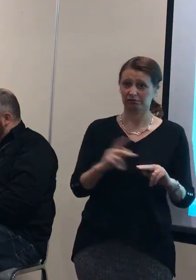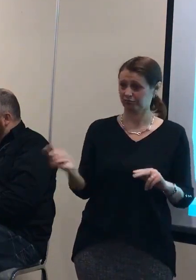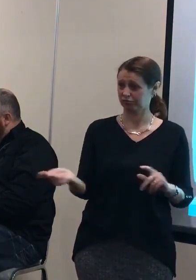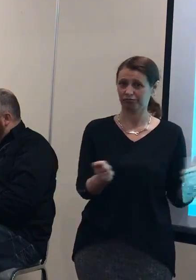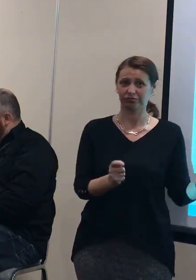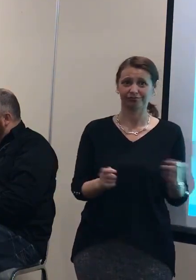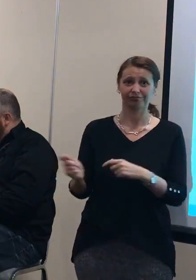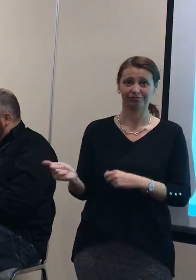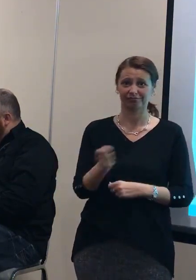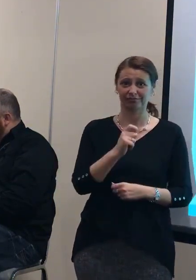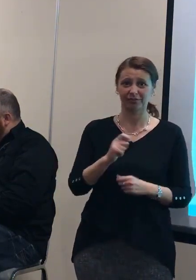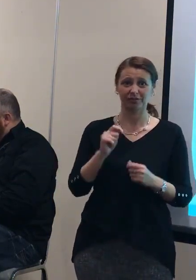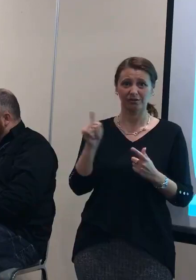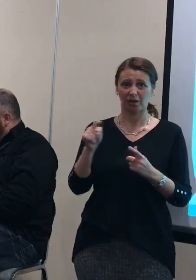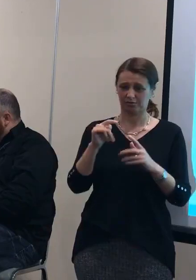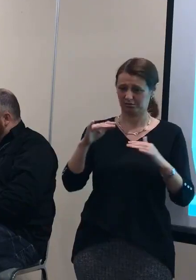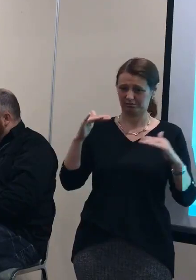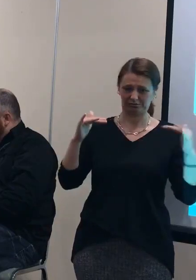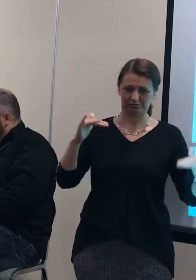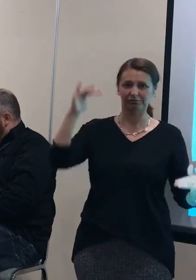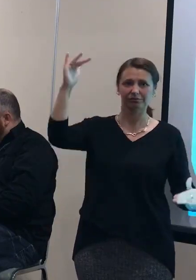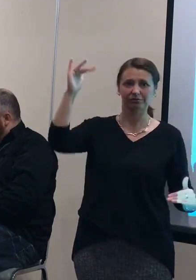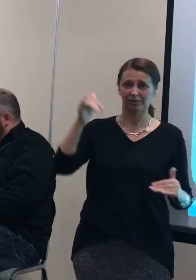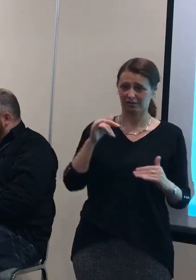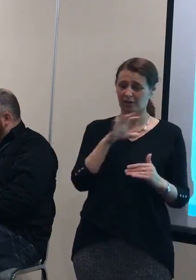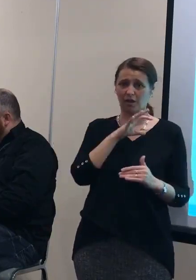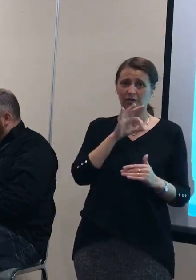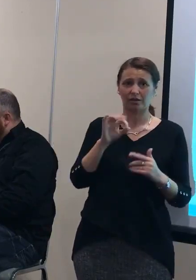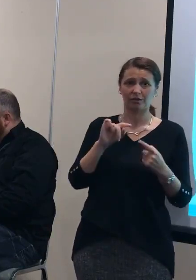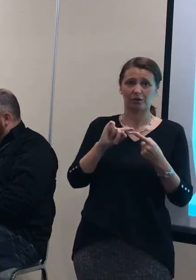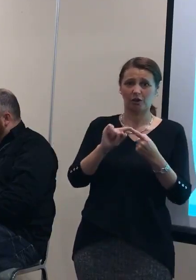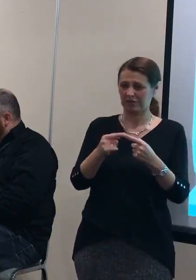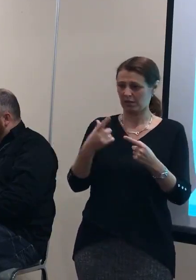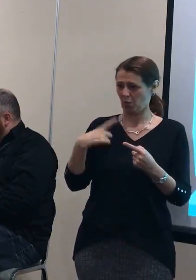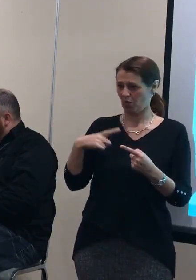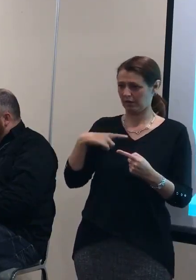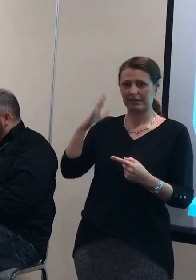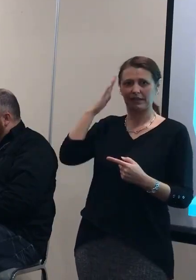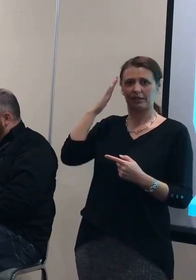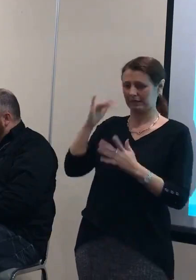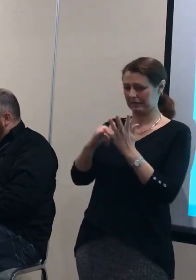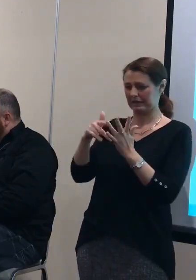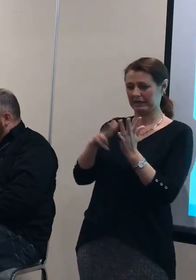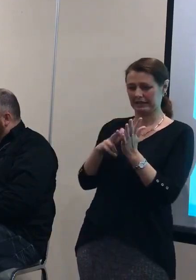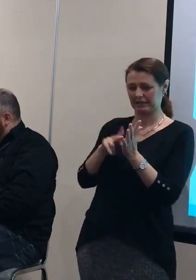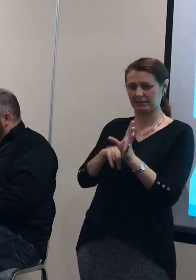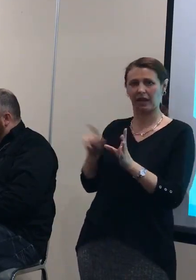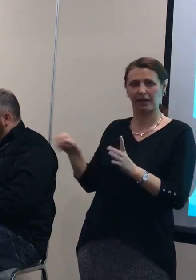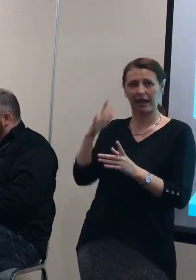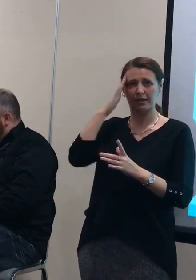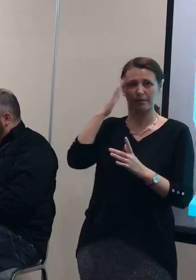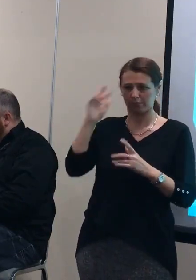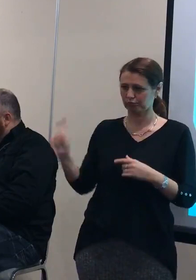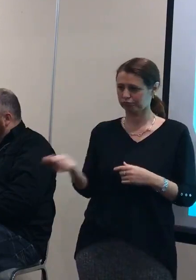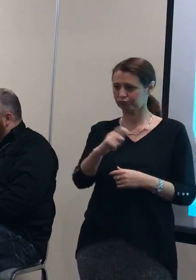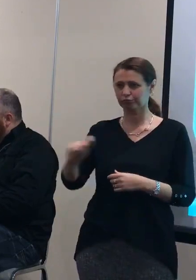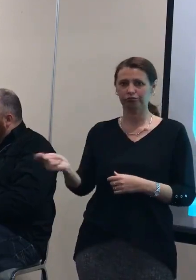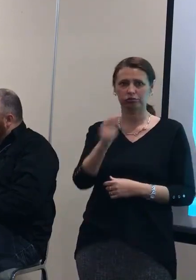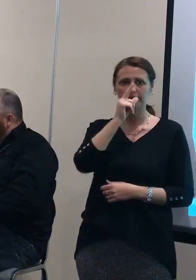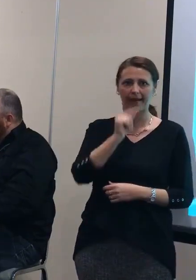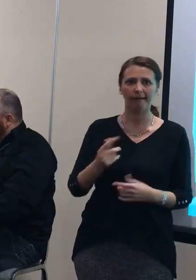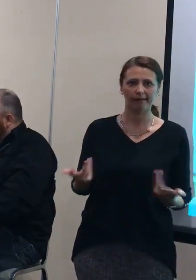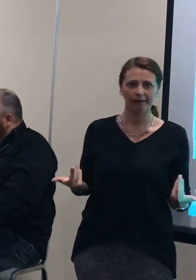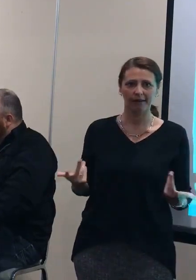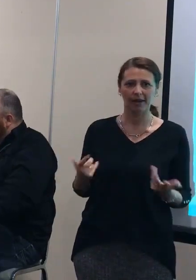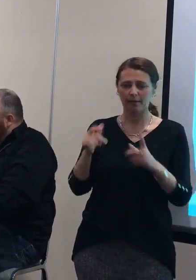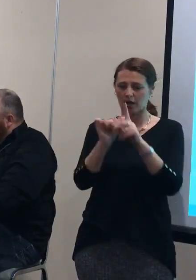it's cross-generational, and there's no reason that, you know, Sonny can't have a hit with his mum, which I think makes tennis pretty unique and special. But What I